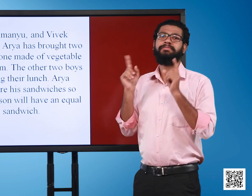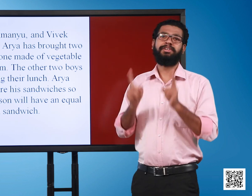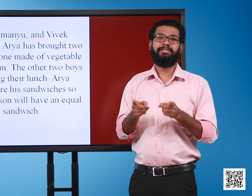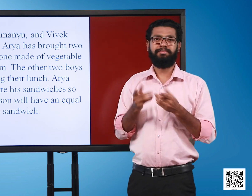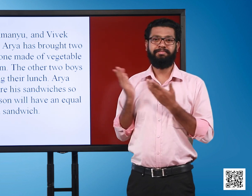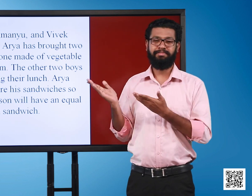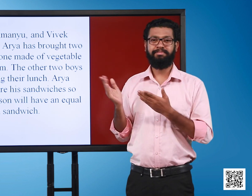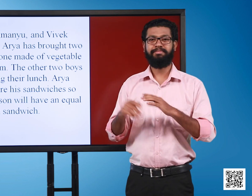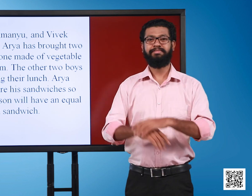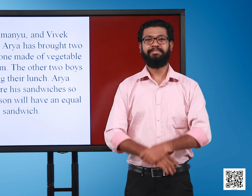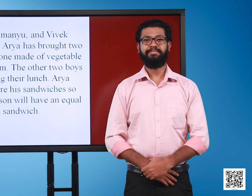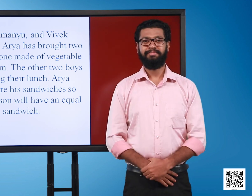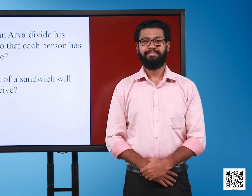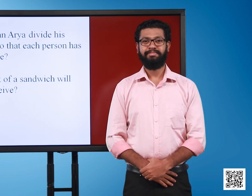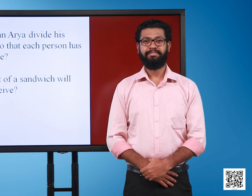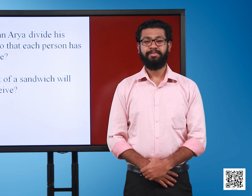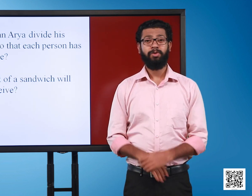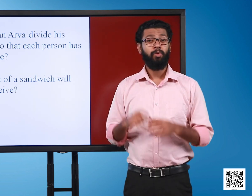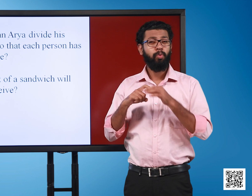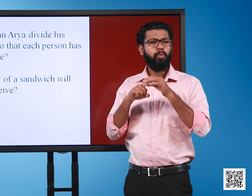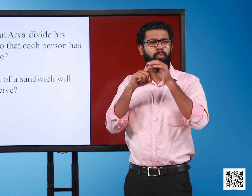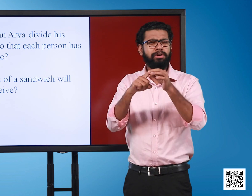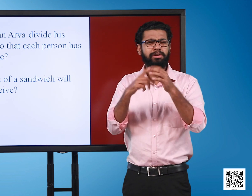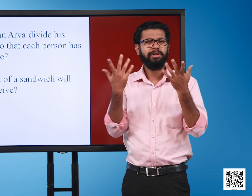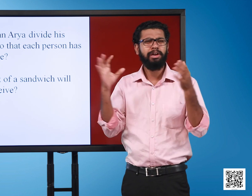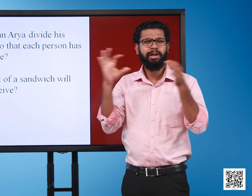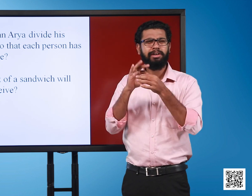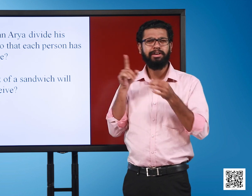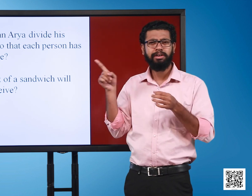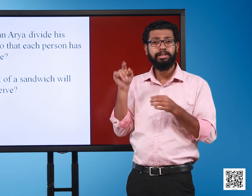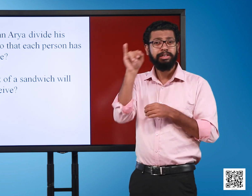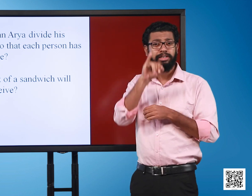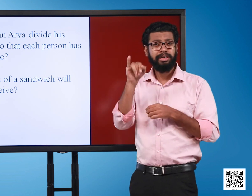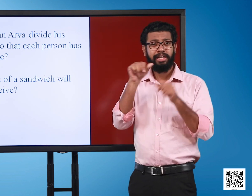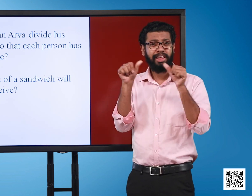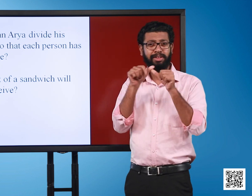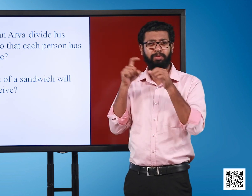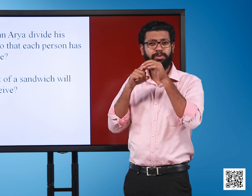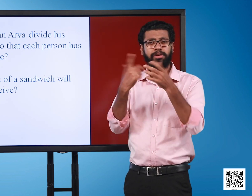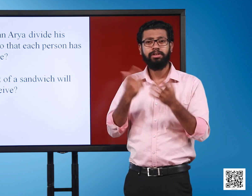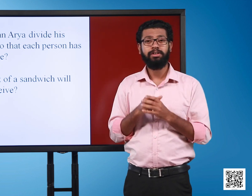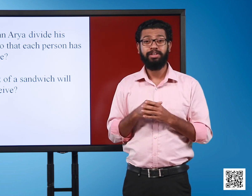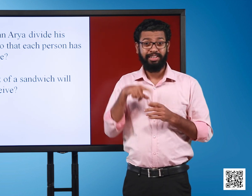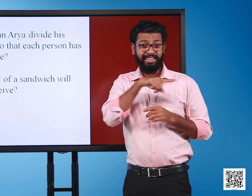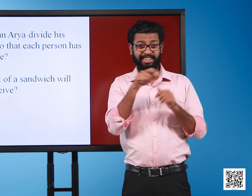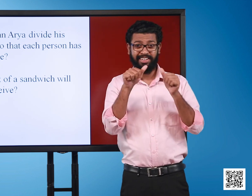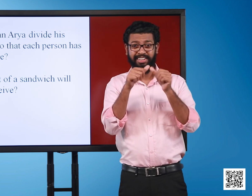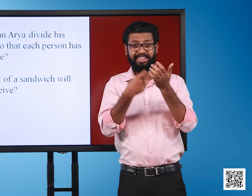A. How can Arya divide